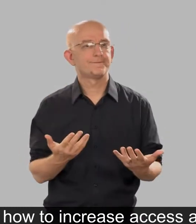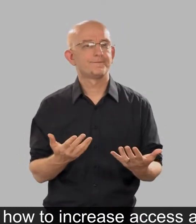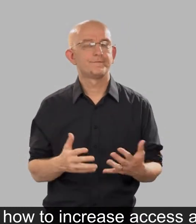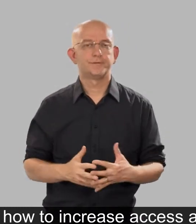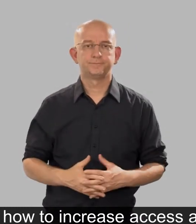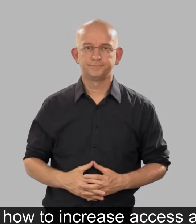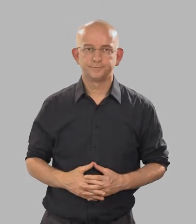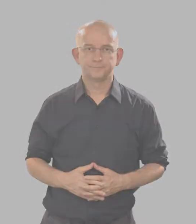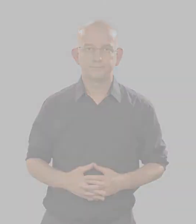patients.